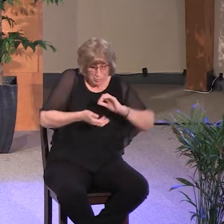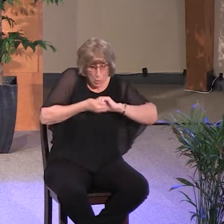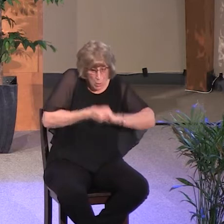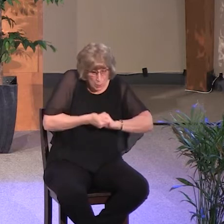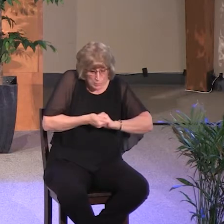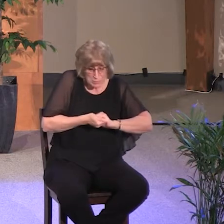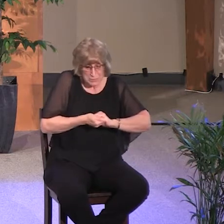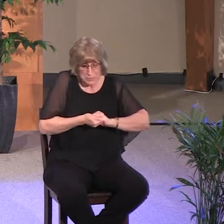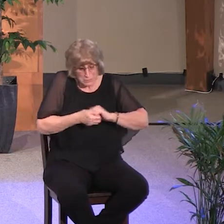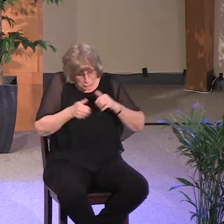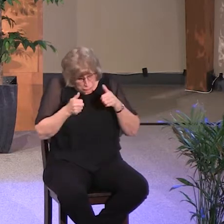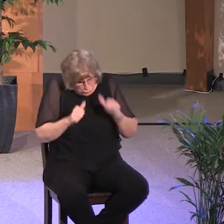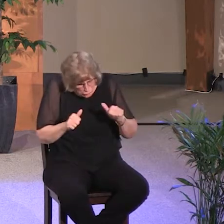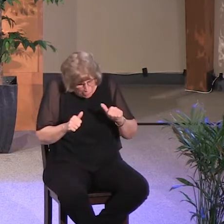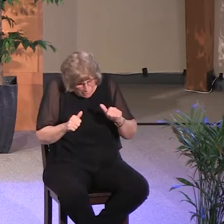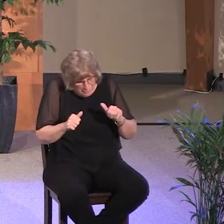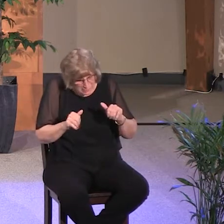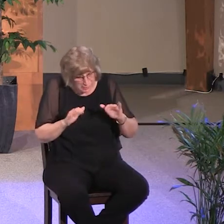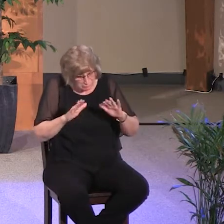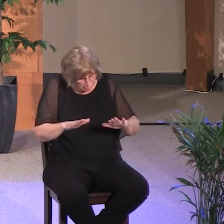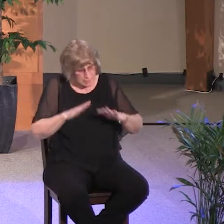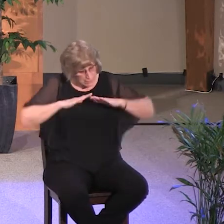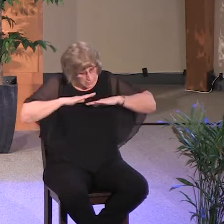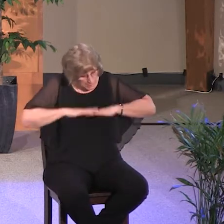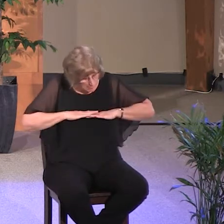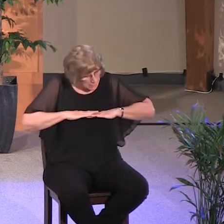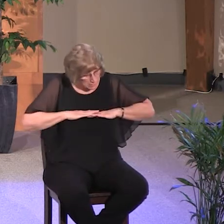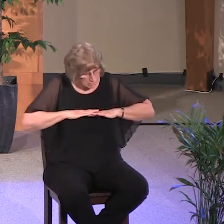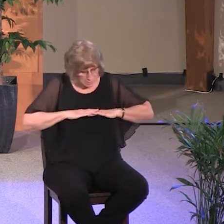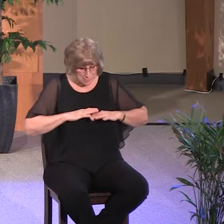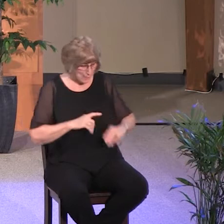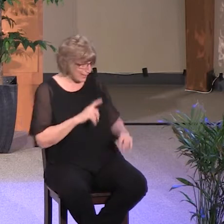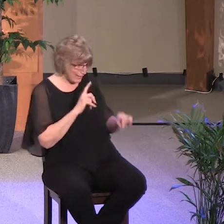I can't get there yet. And he's like, it's okay. You don't need to. You know?